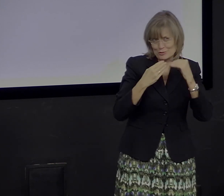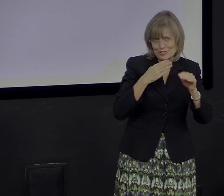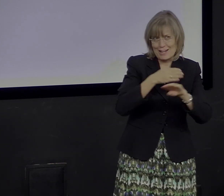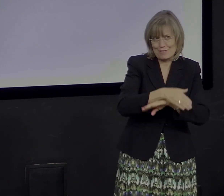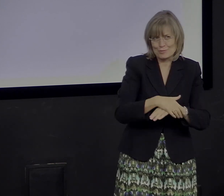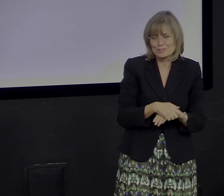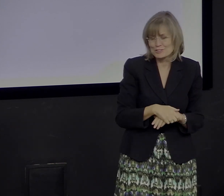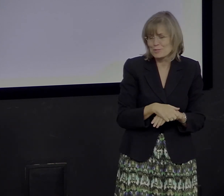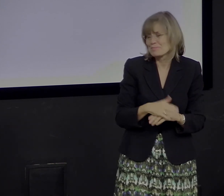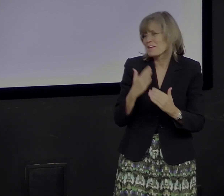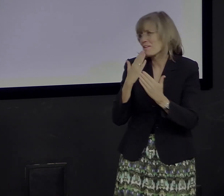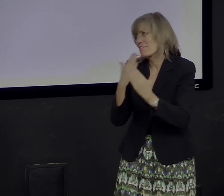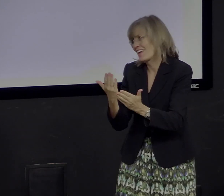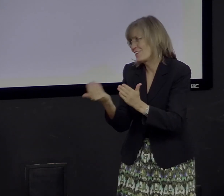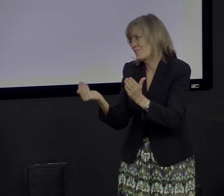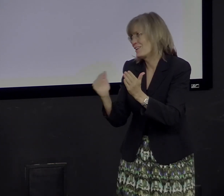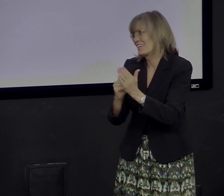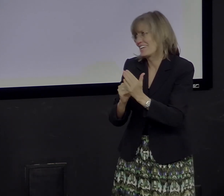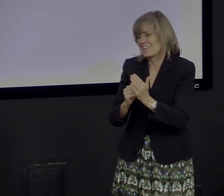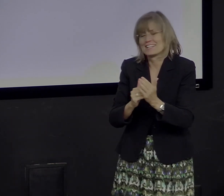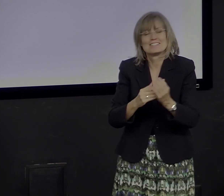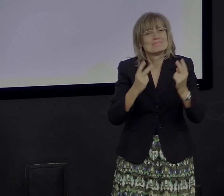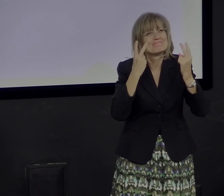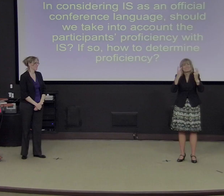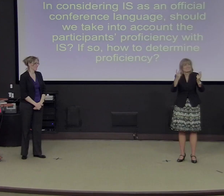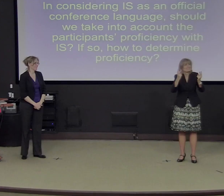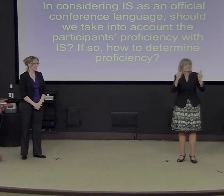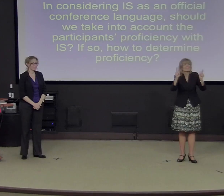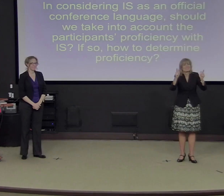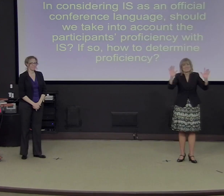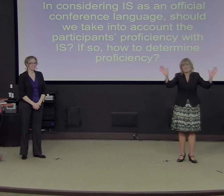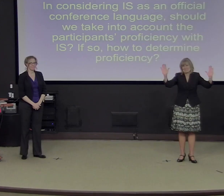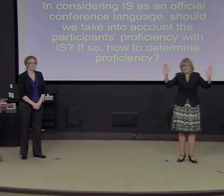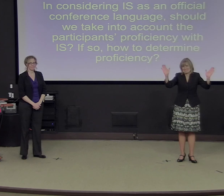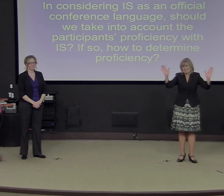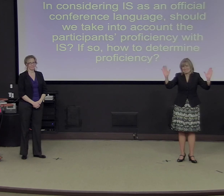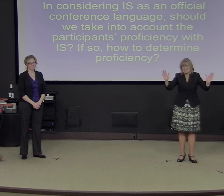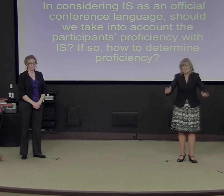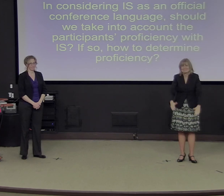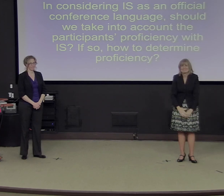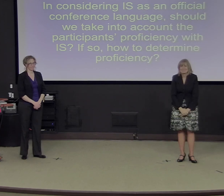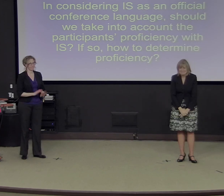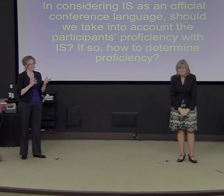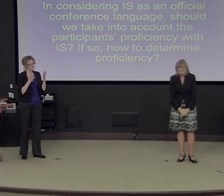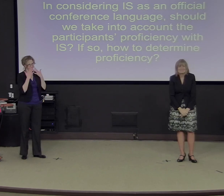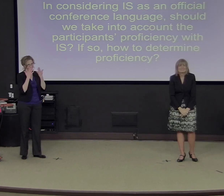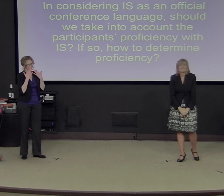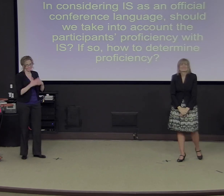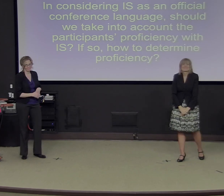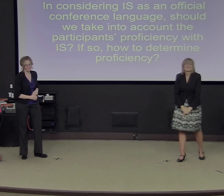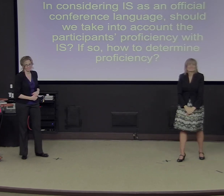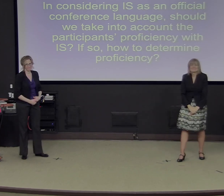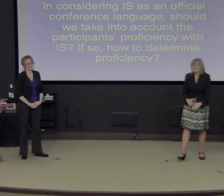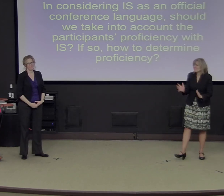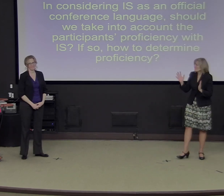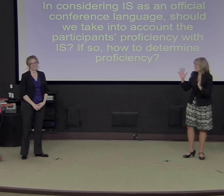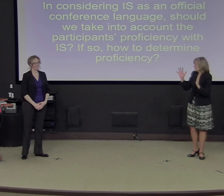stream. We will also have a reception after that lecture series in November. So thank you very much, and enjoy your day.